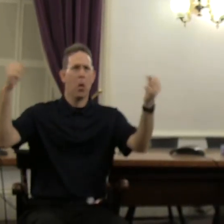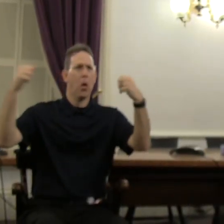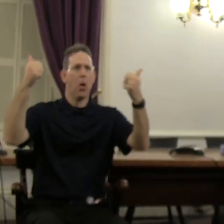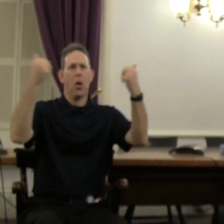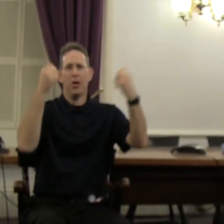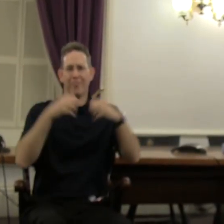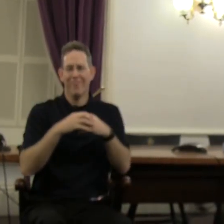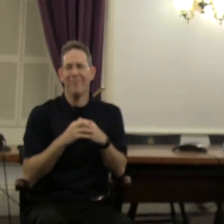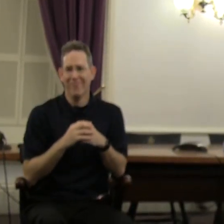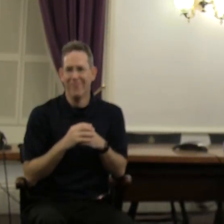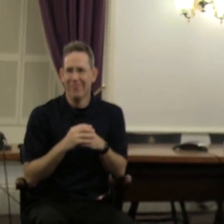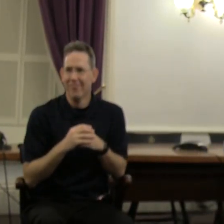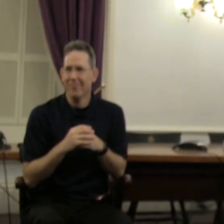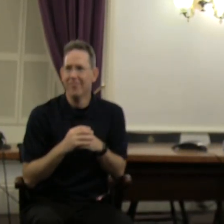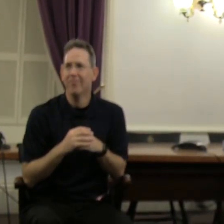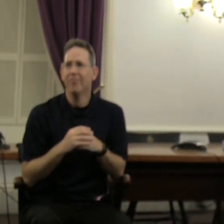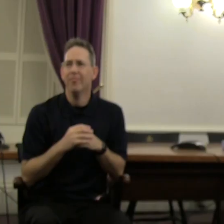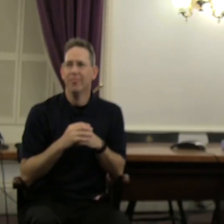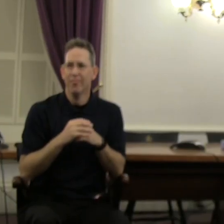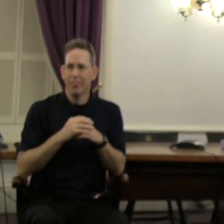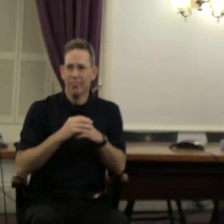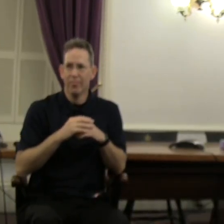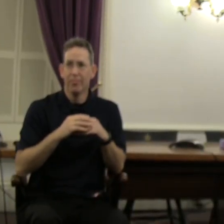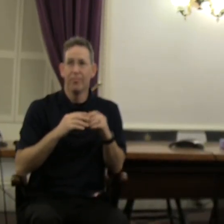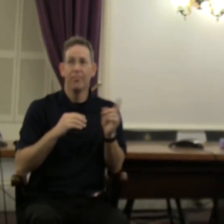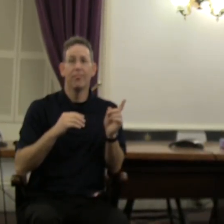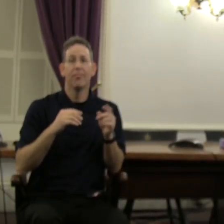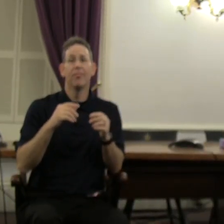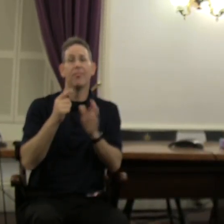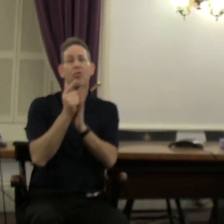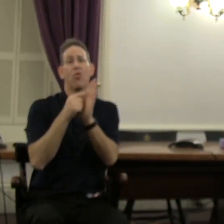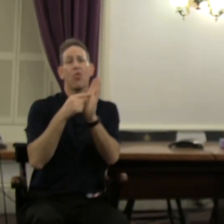assets. They will be on the road to self-sufficiency,